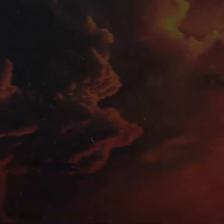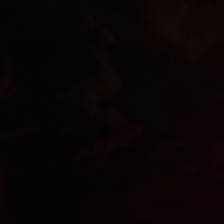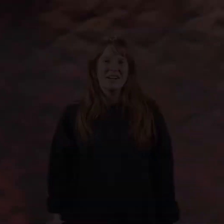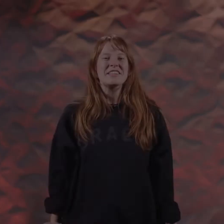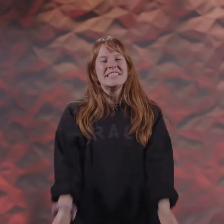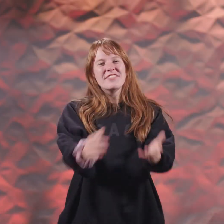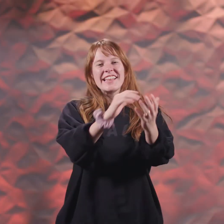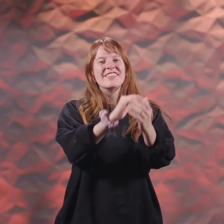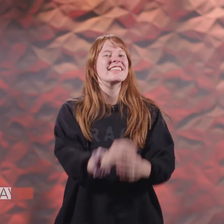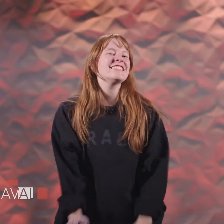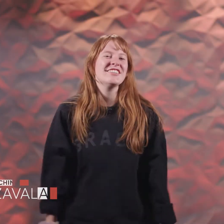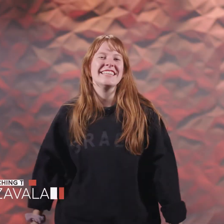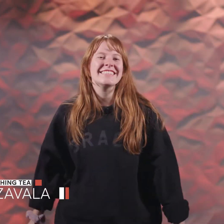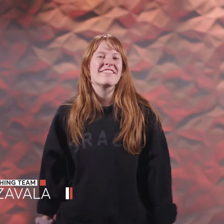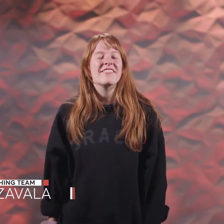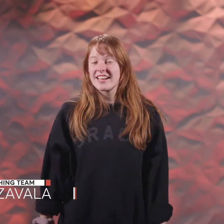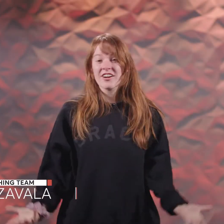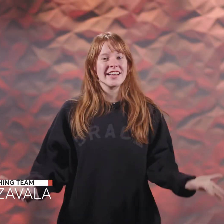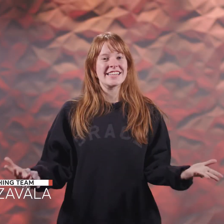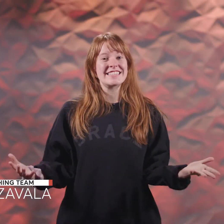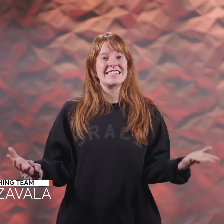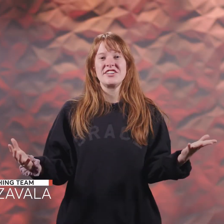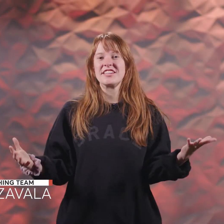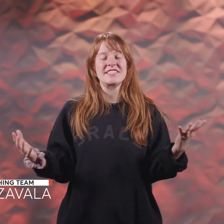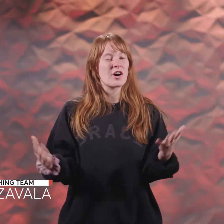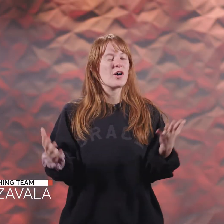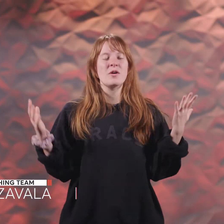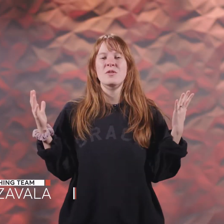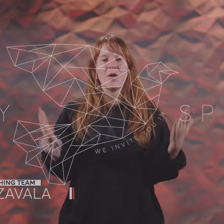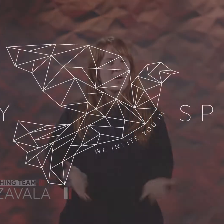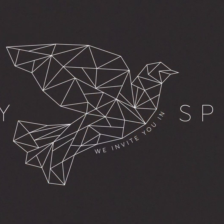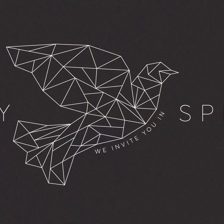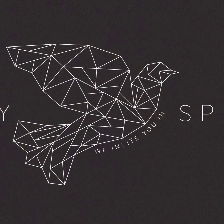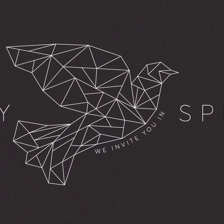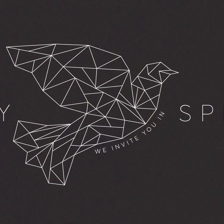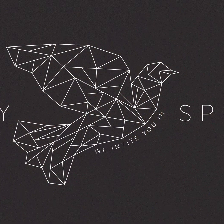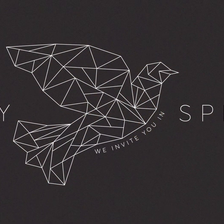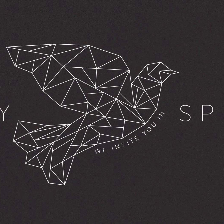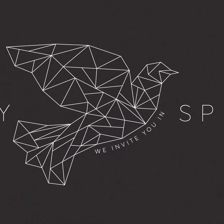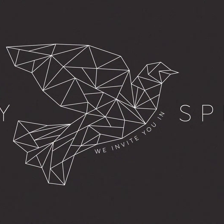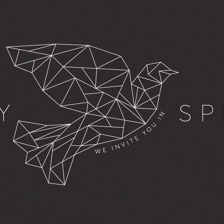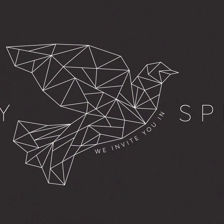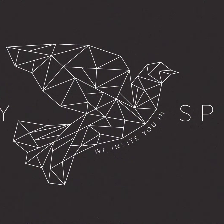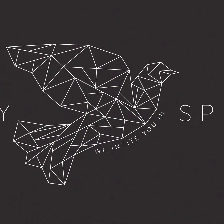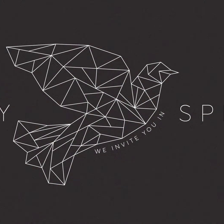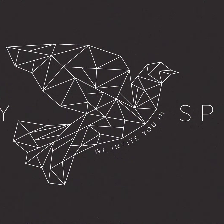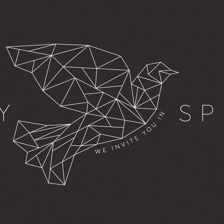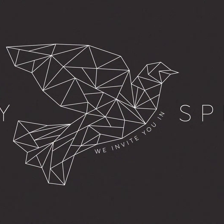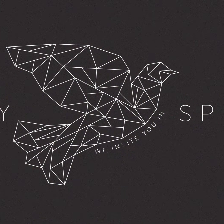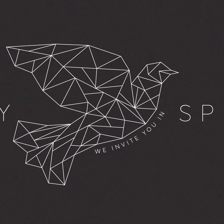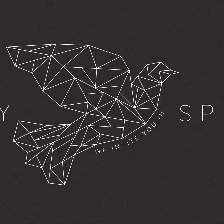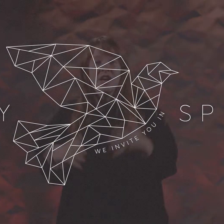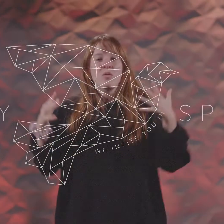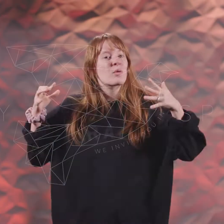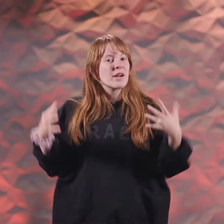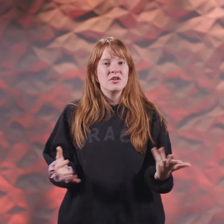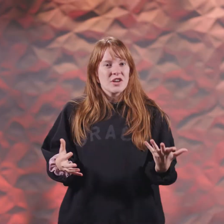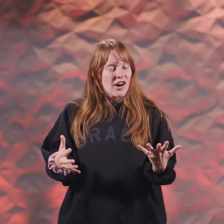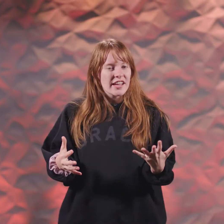What's up, Valley Creek students? We are in a series called Holy Spirit. We invite you in where we are talking